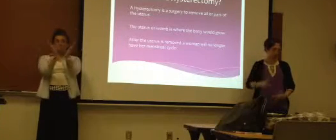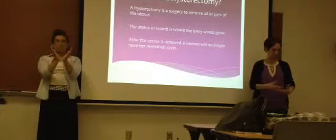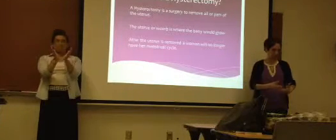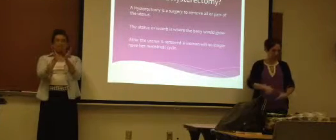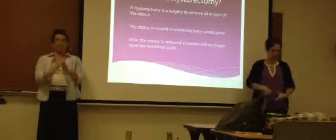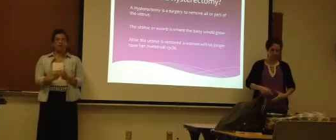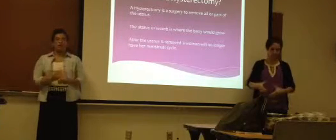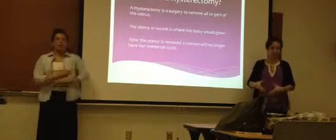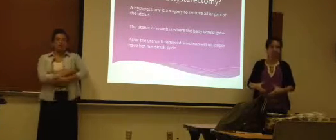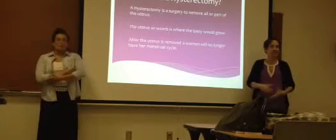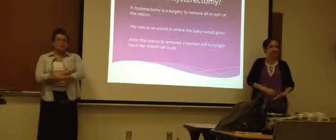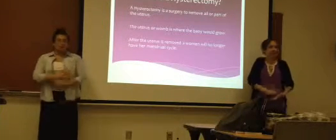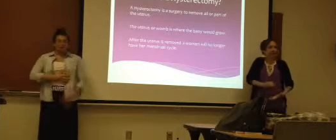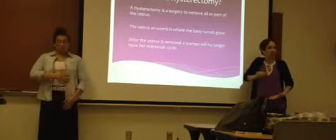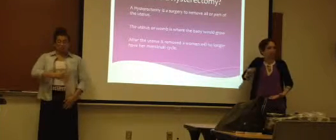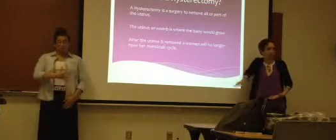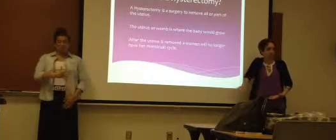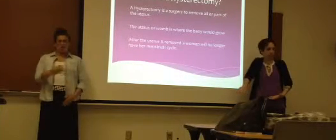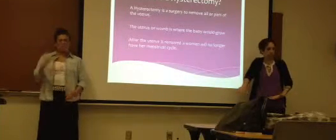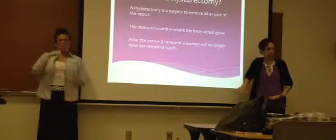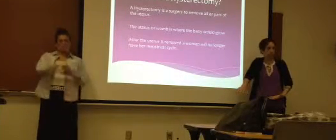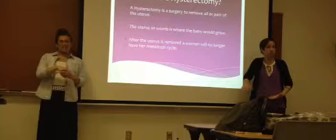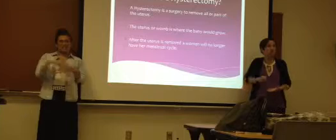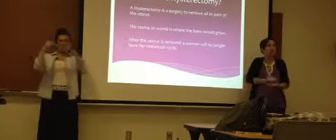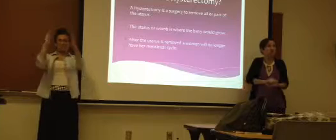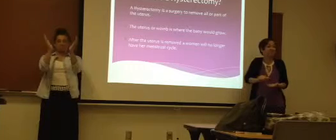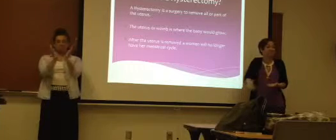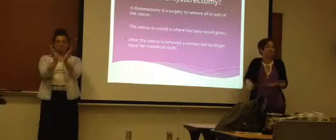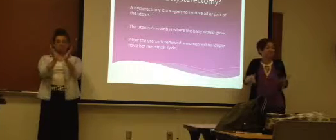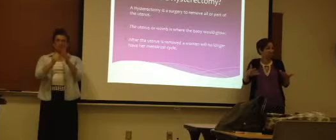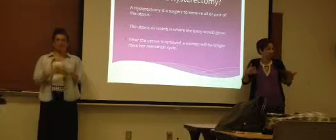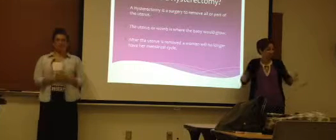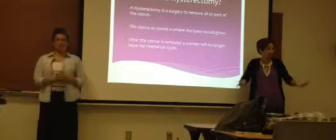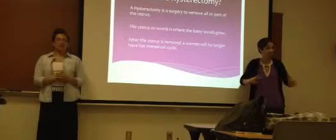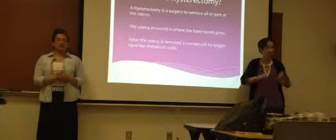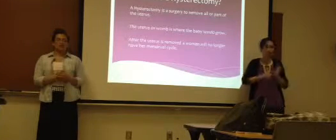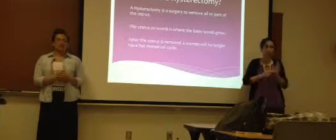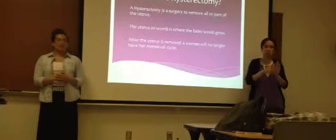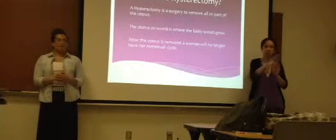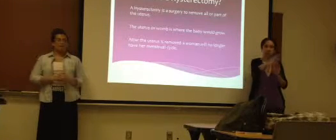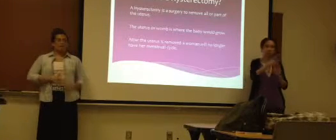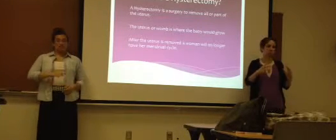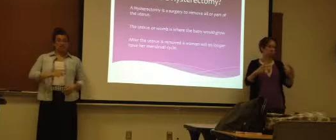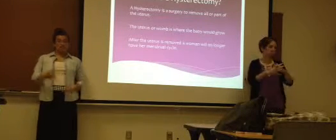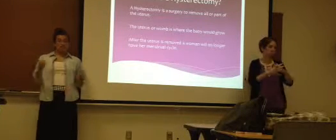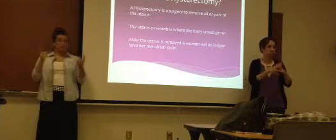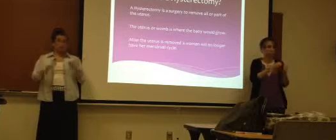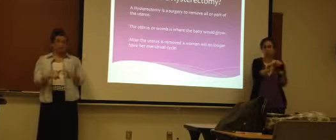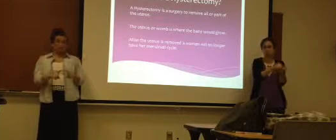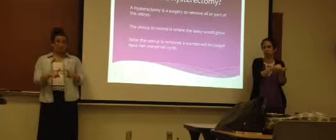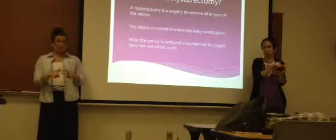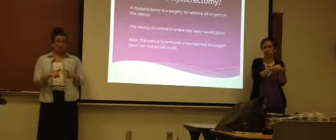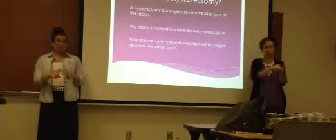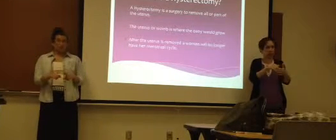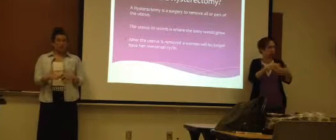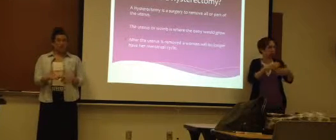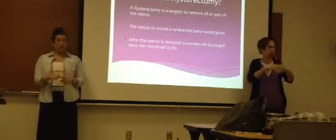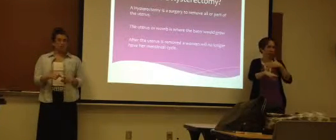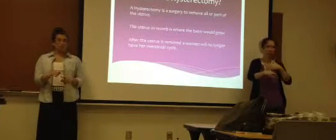you will no longer be able to reproduce or have a menstrual cycle.